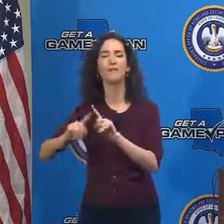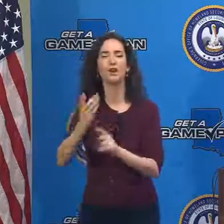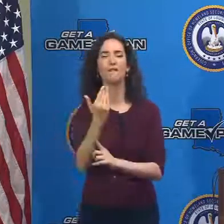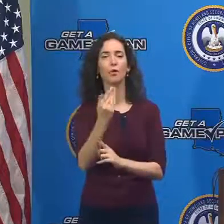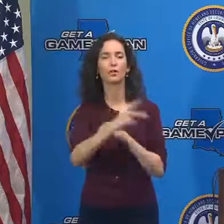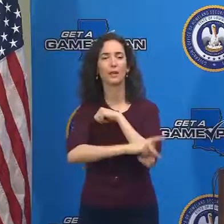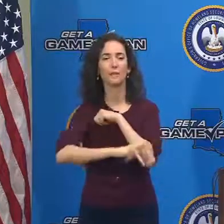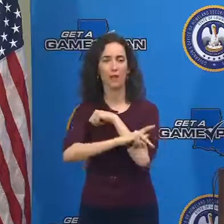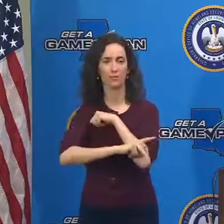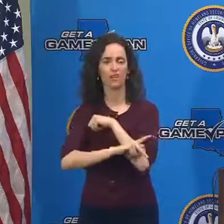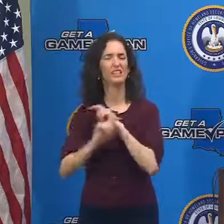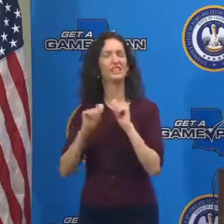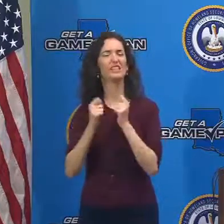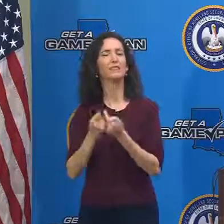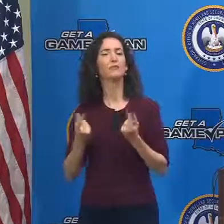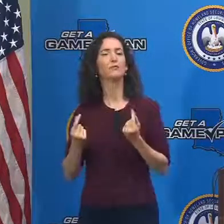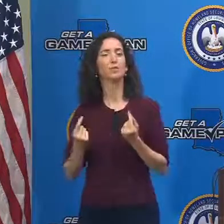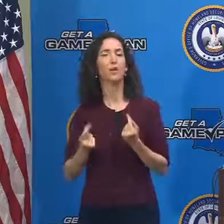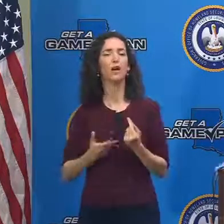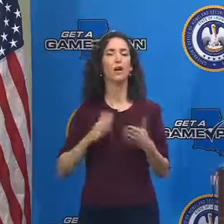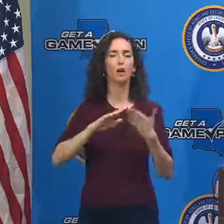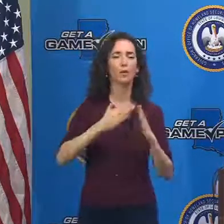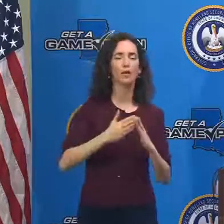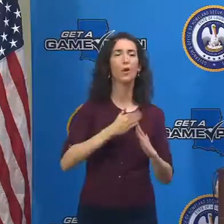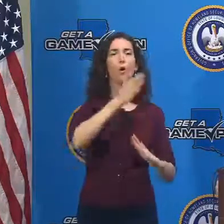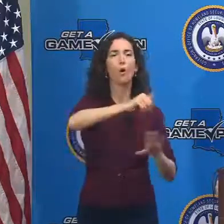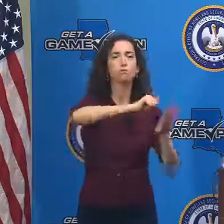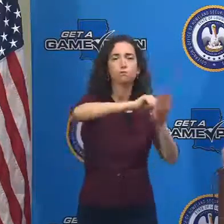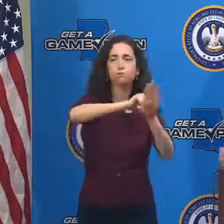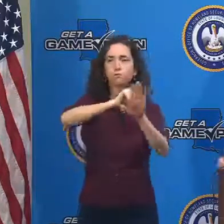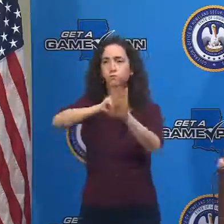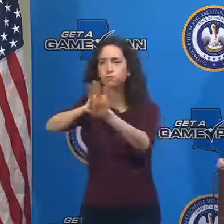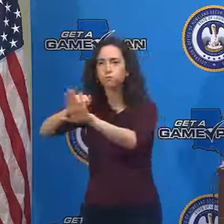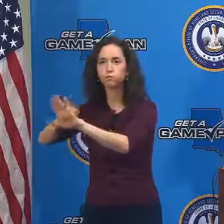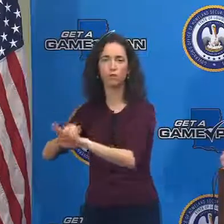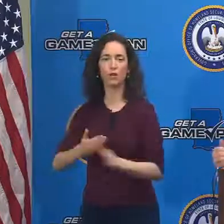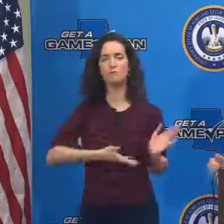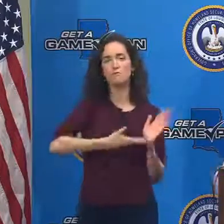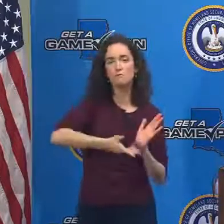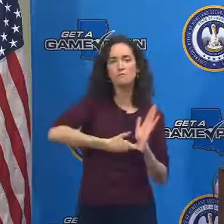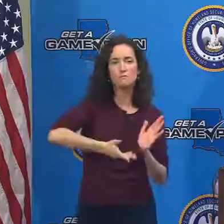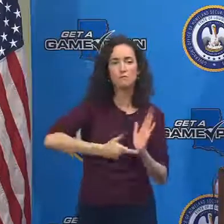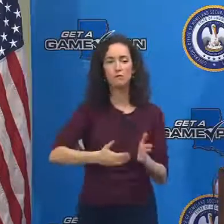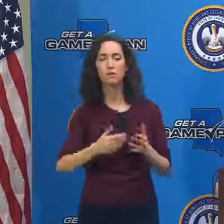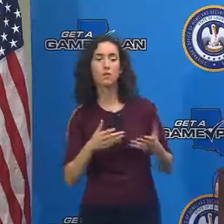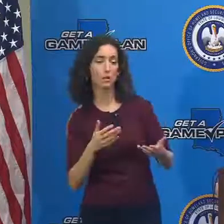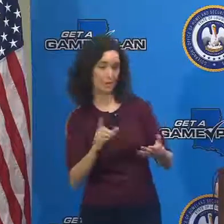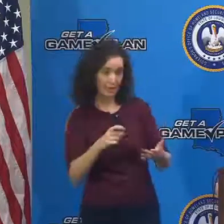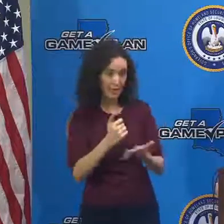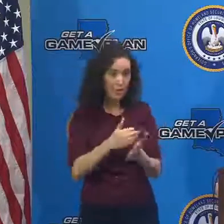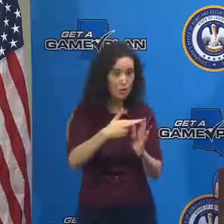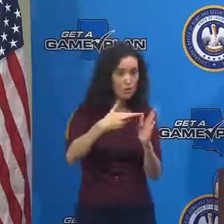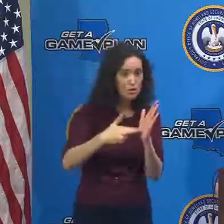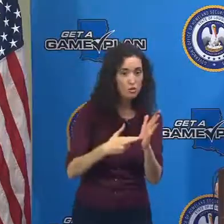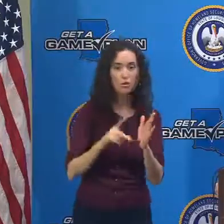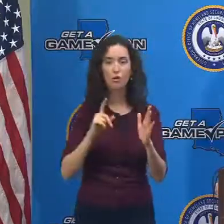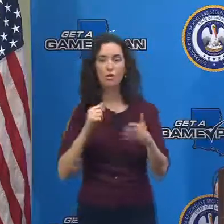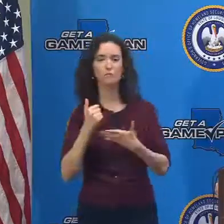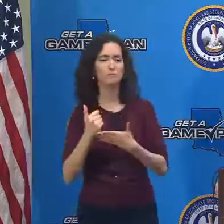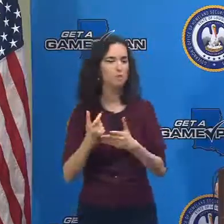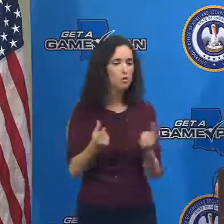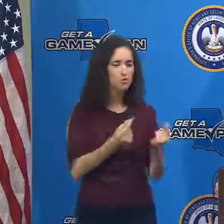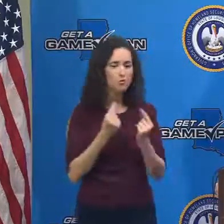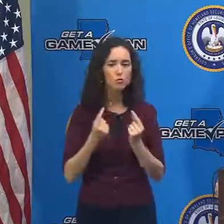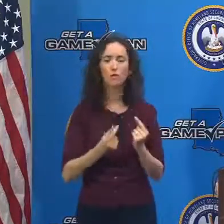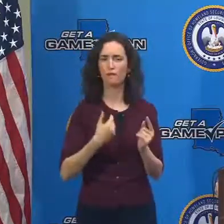out in the communities, go door to door, go to where there's points of distribution. They will help you register, provide you information about the types of assistance that FEMA